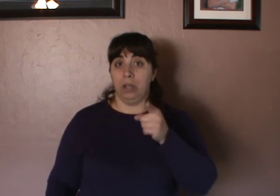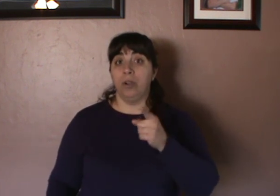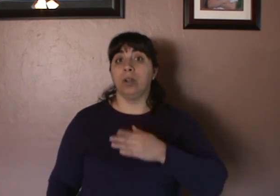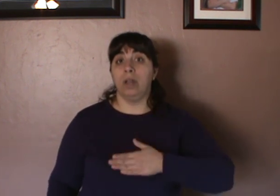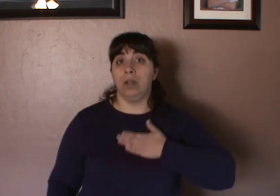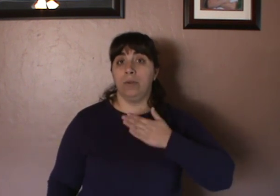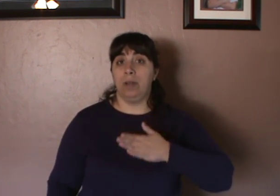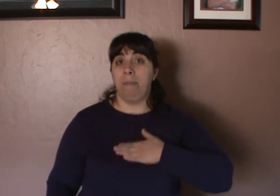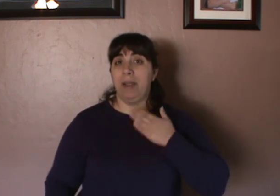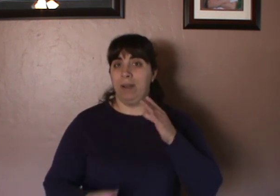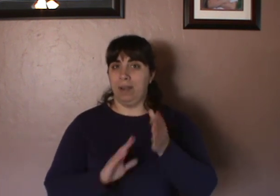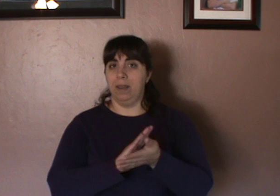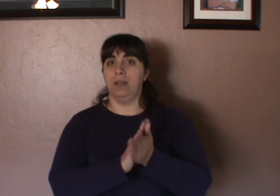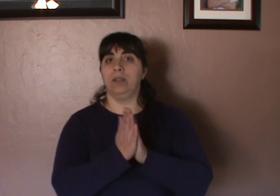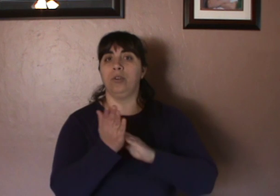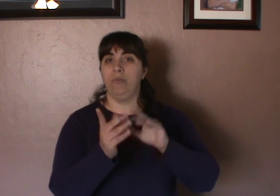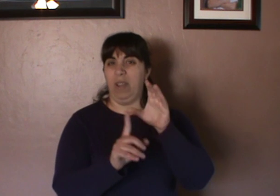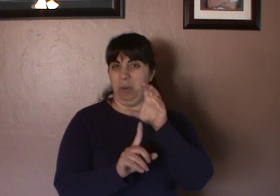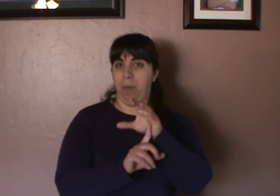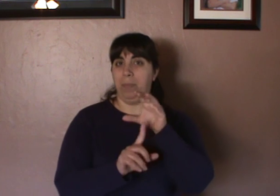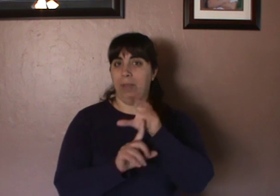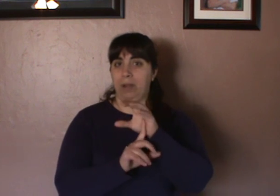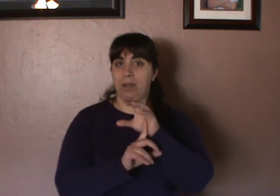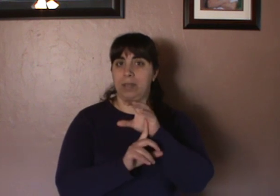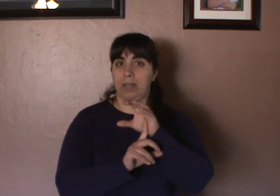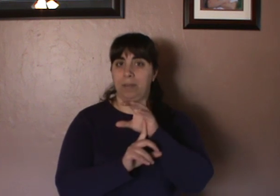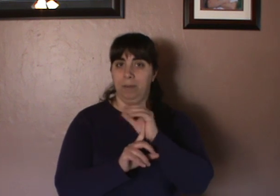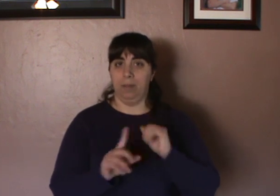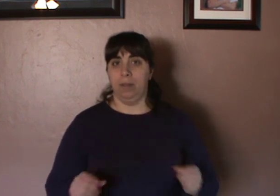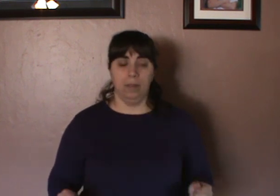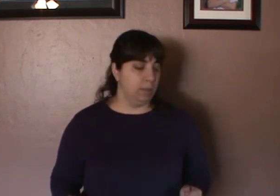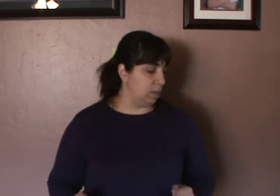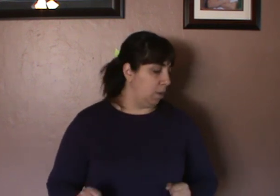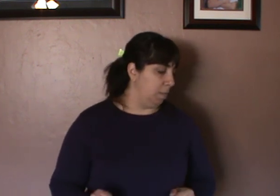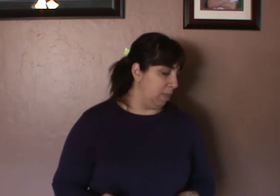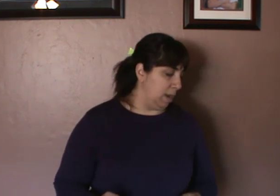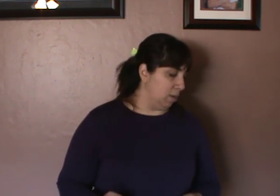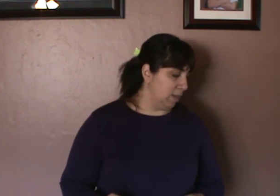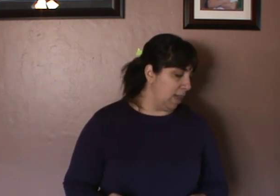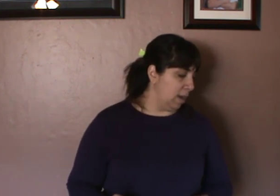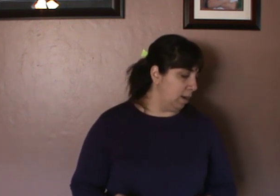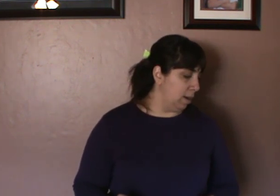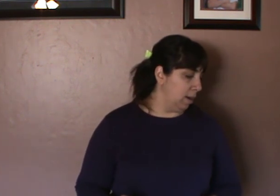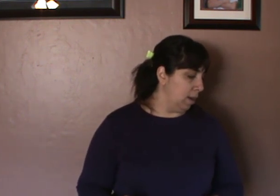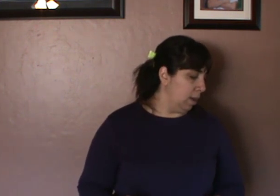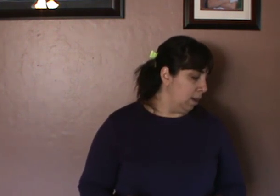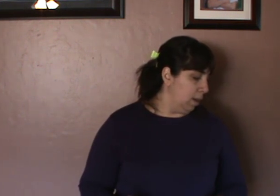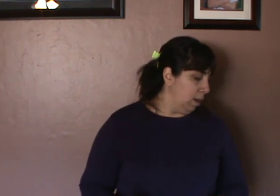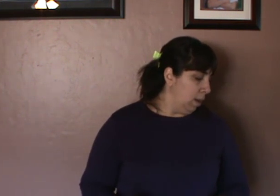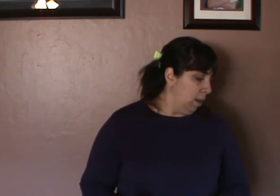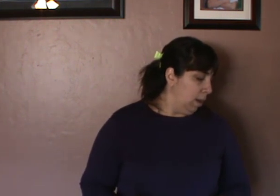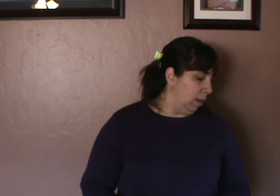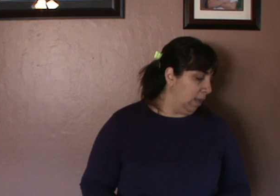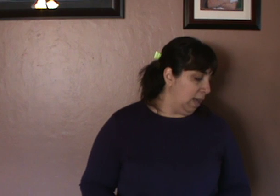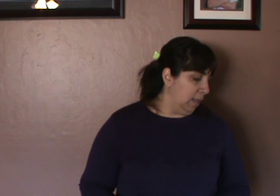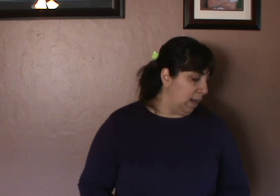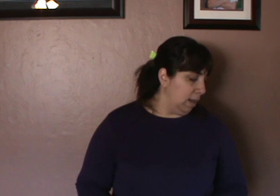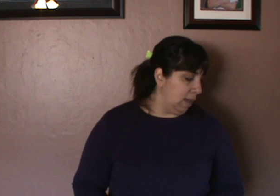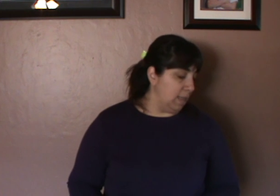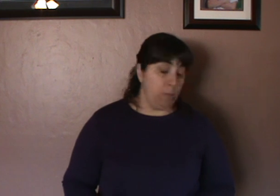You're going to grin and bear it your newfound popularity. So, and then it goes again. La la. And then we'll